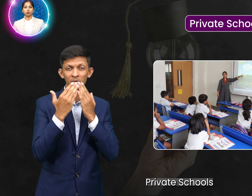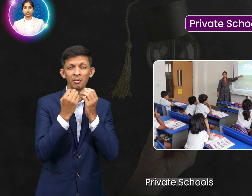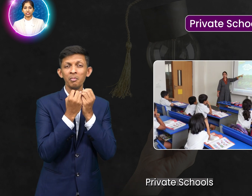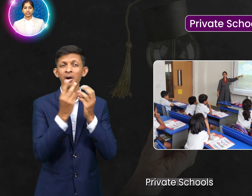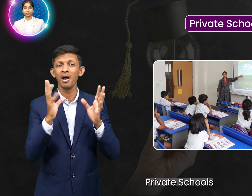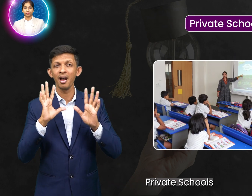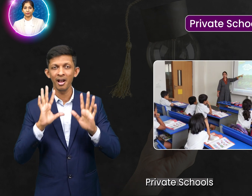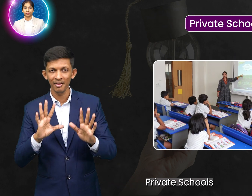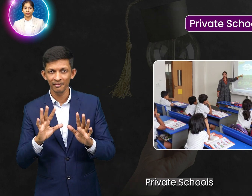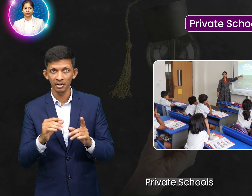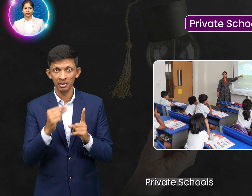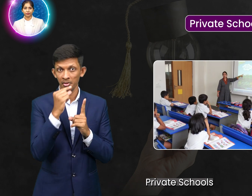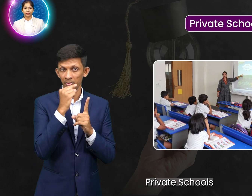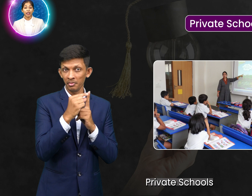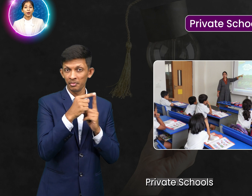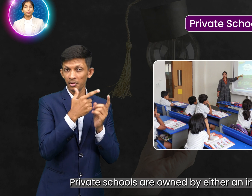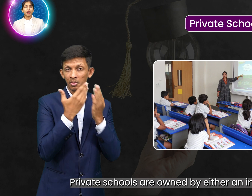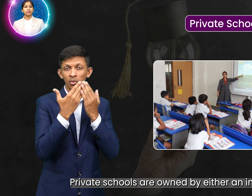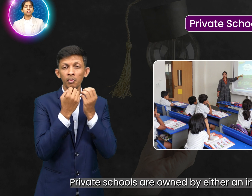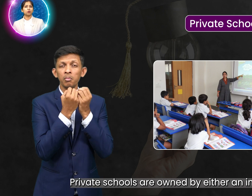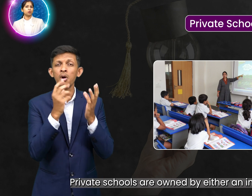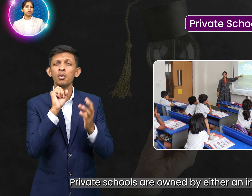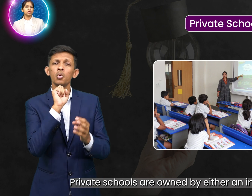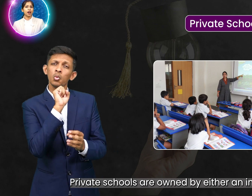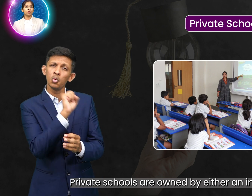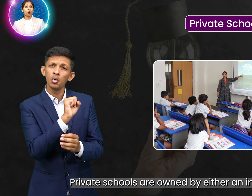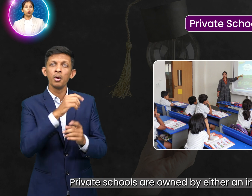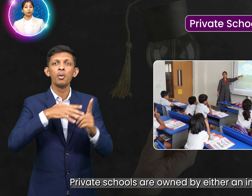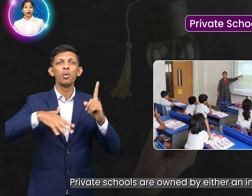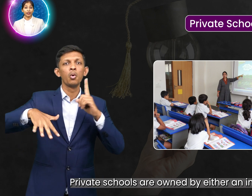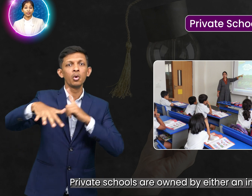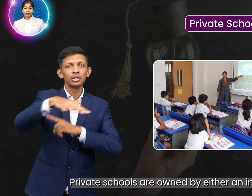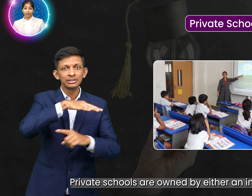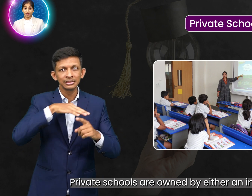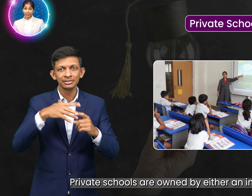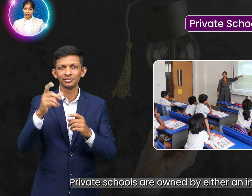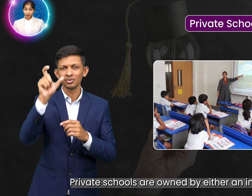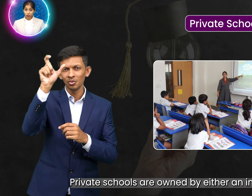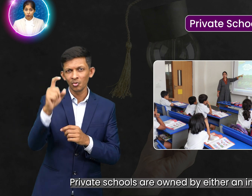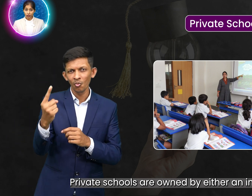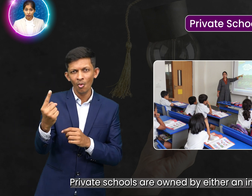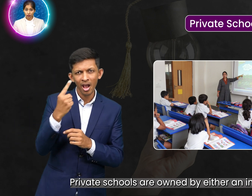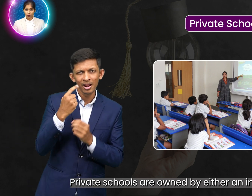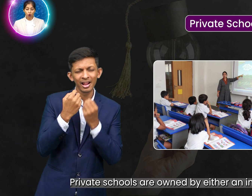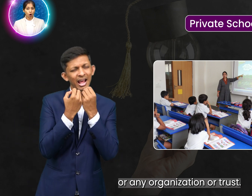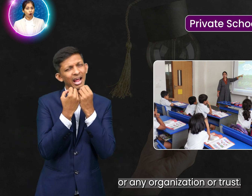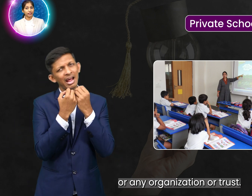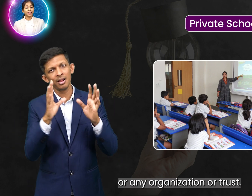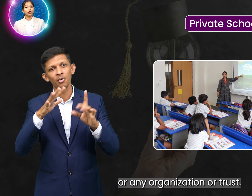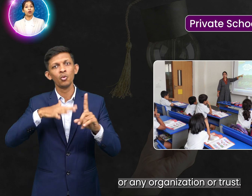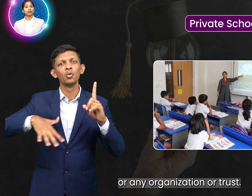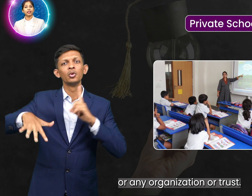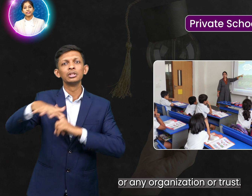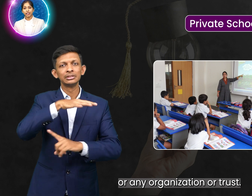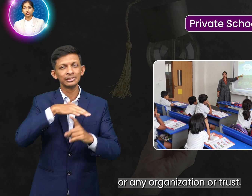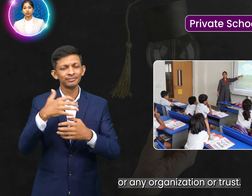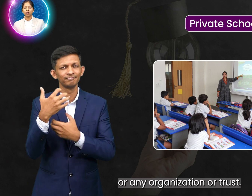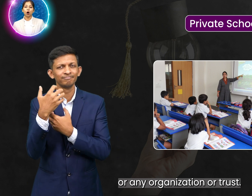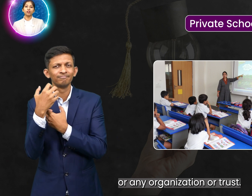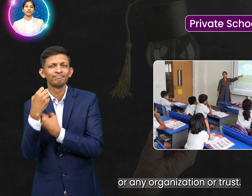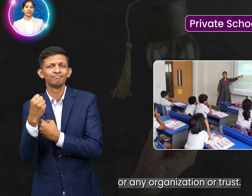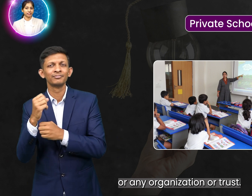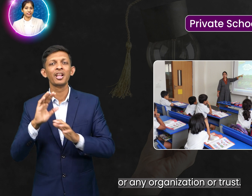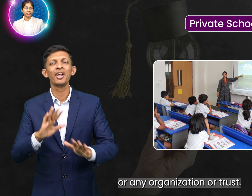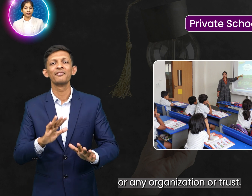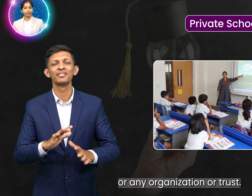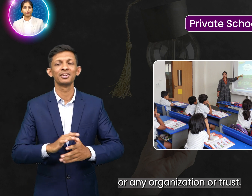Private schools. Private schools are owned by either an individual or any organization